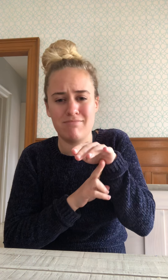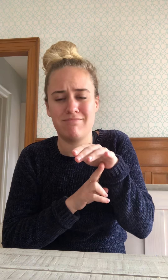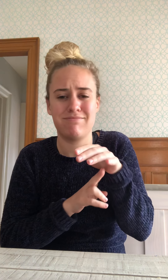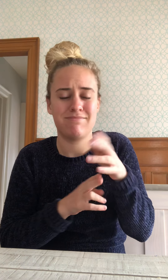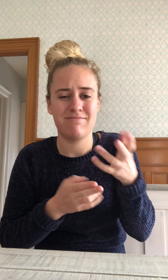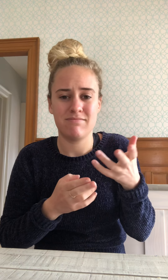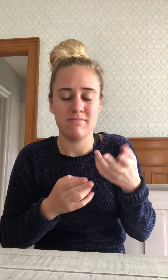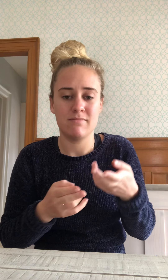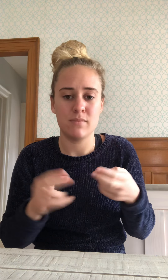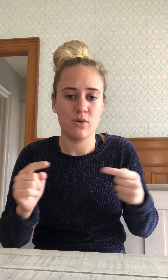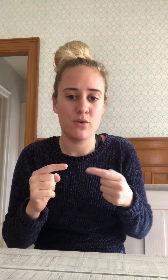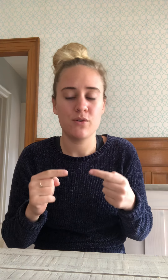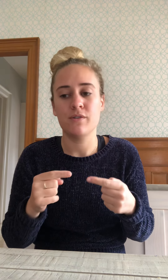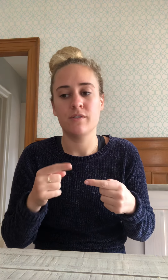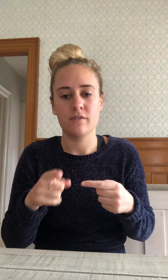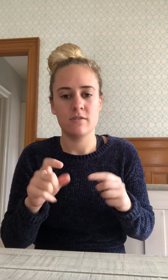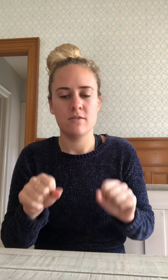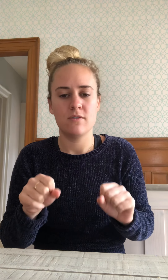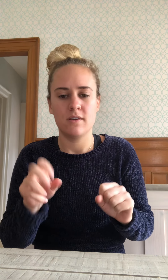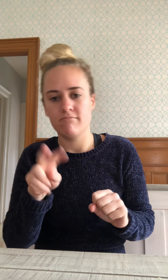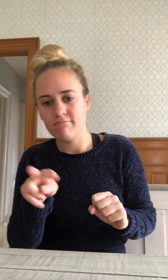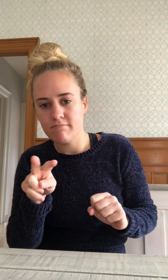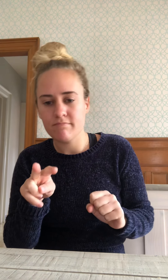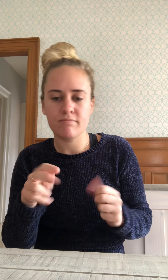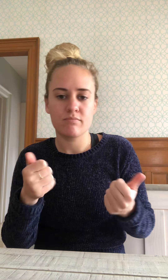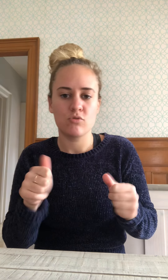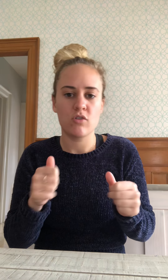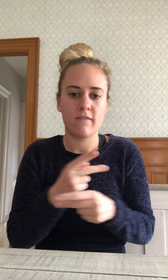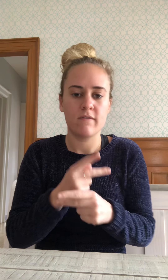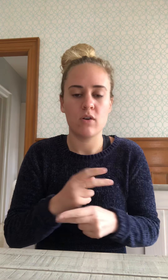out what's the problem first. Sometimes the solution there is going to be a soft reline.